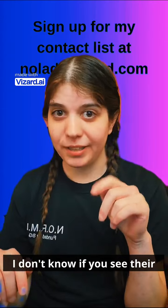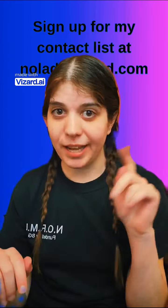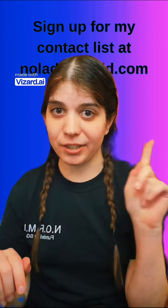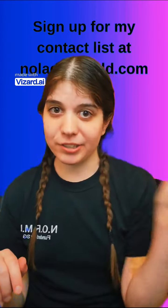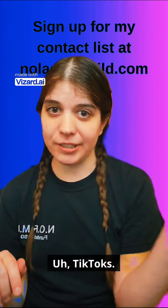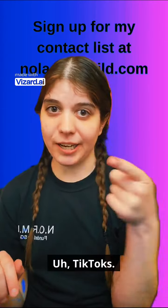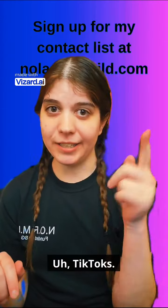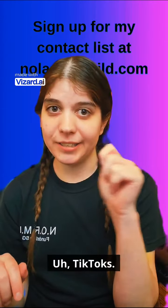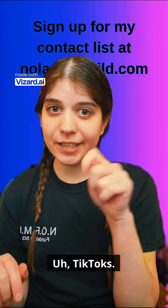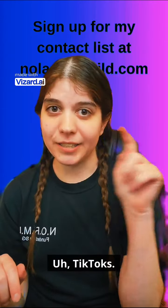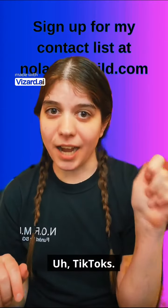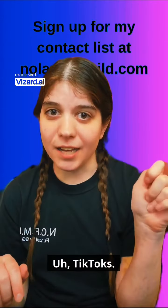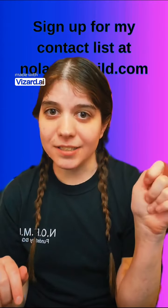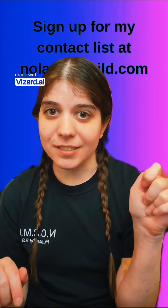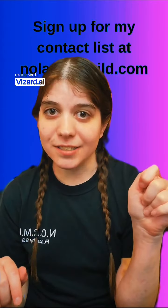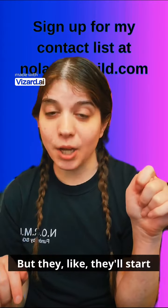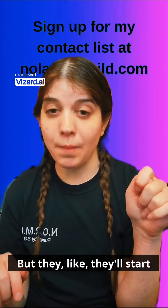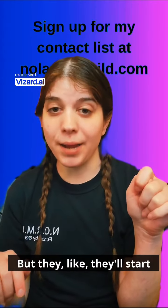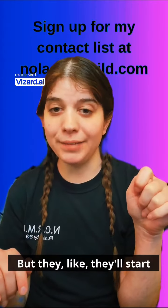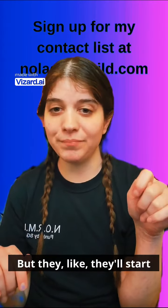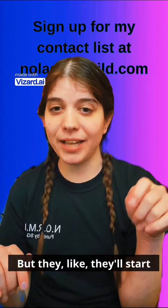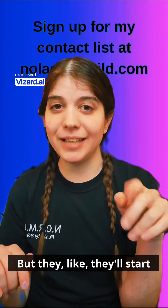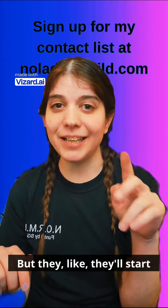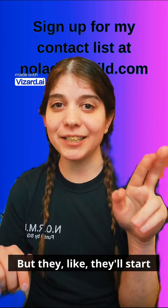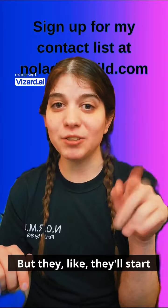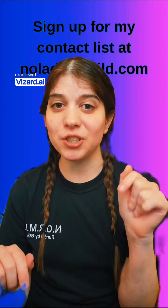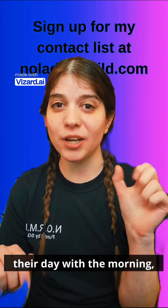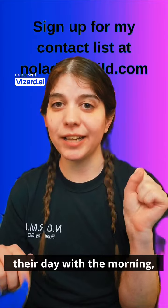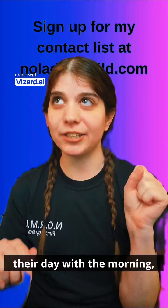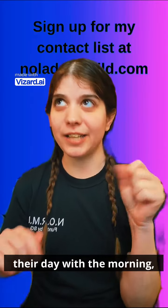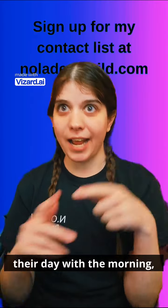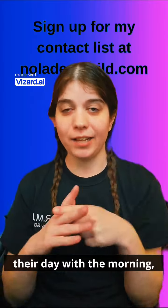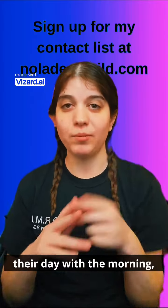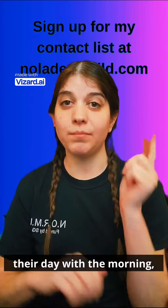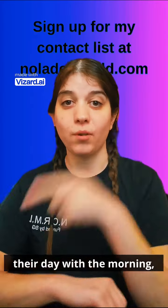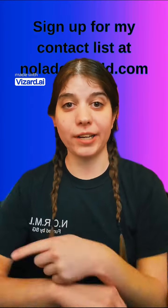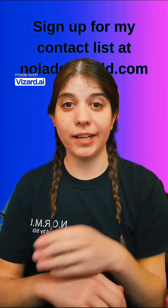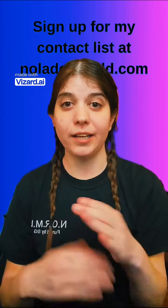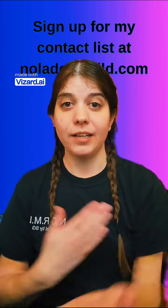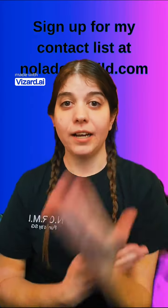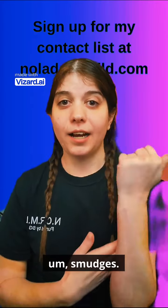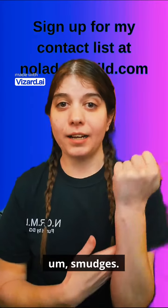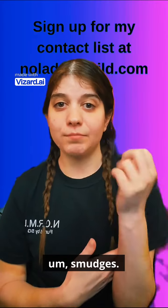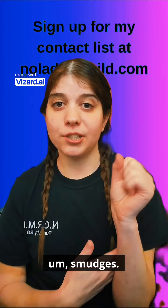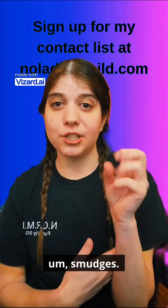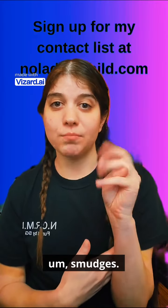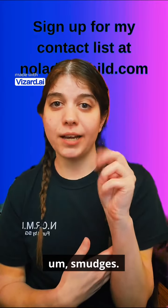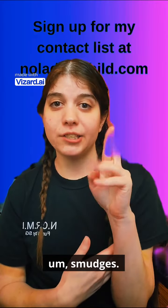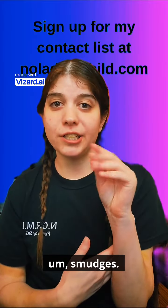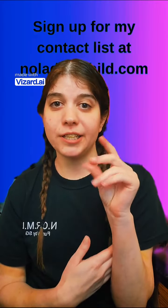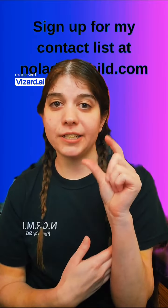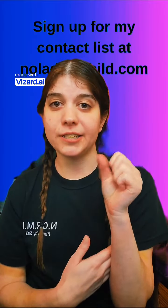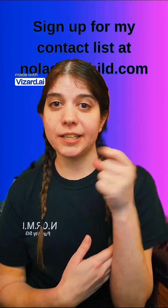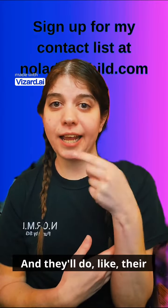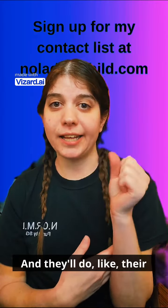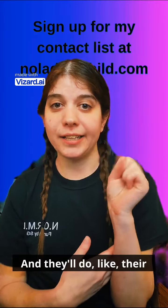their TikToks, but they'll start their day with the morning smudges, and